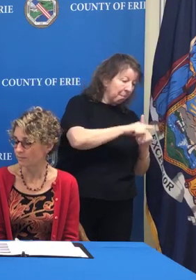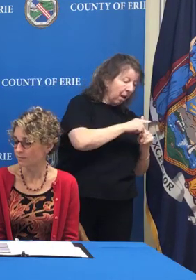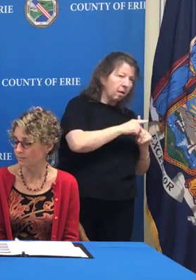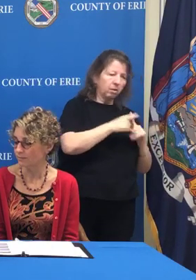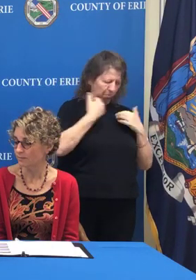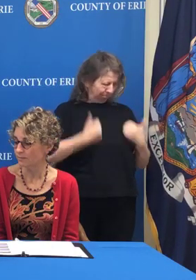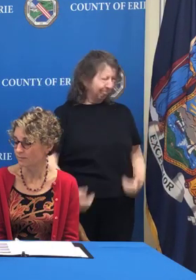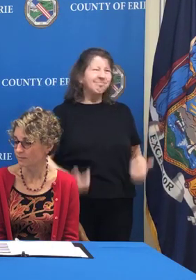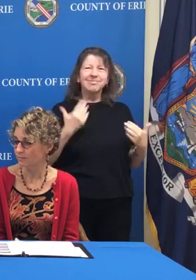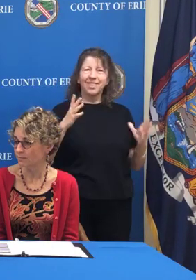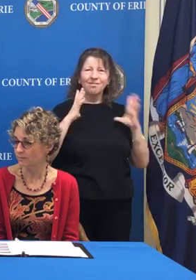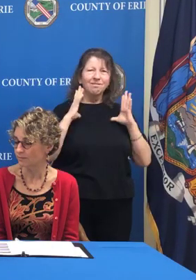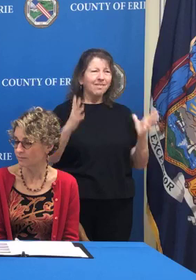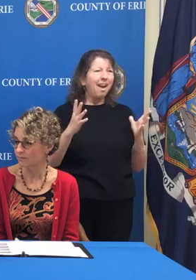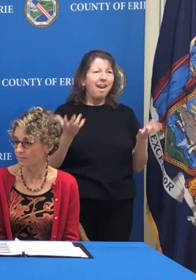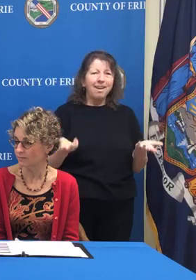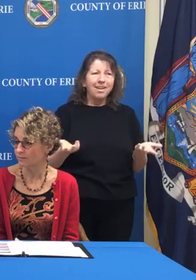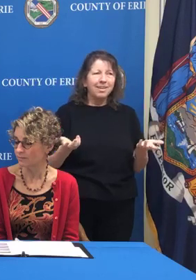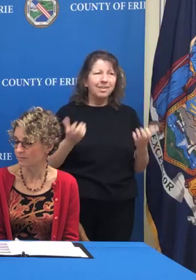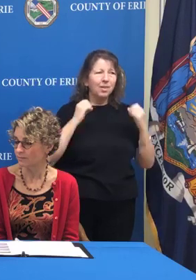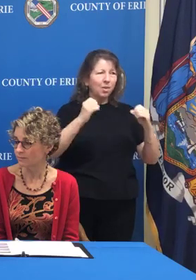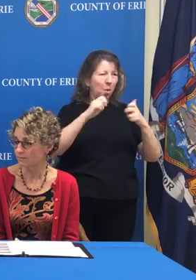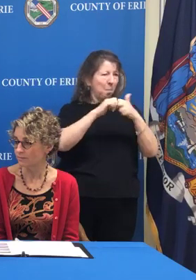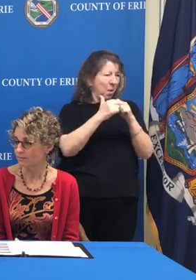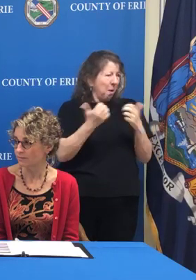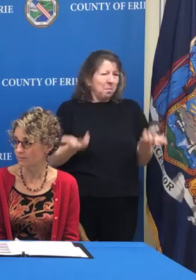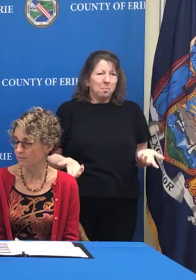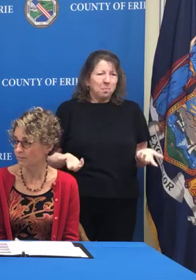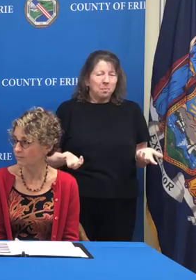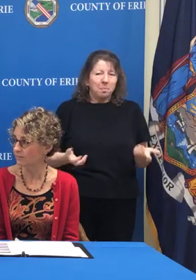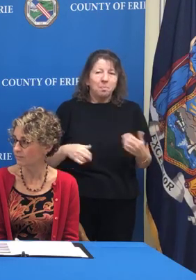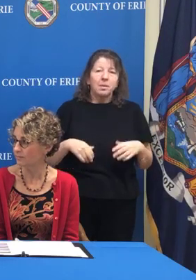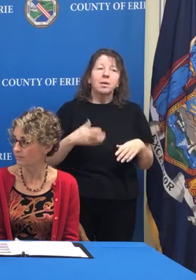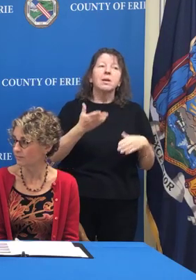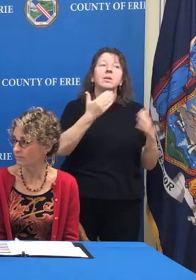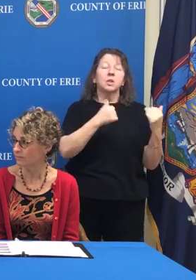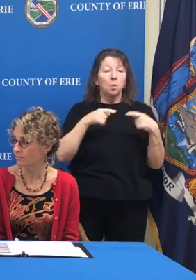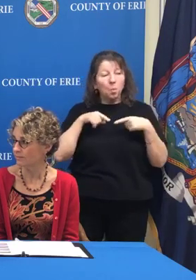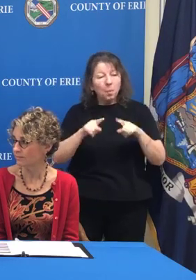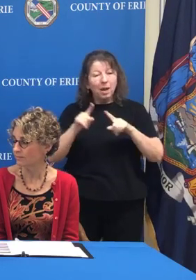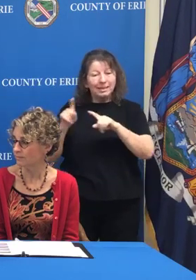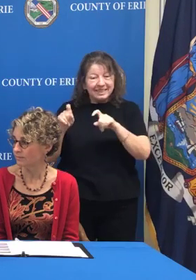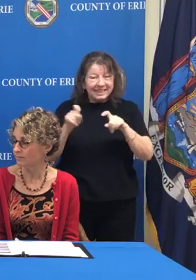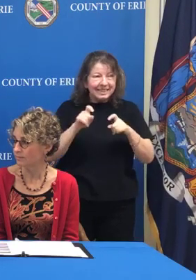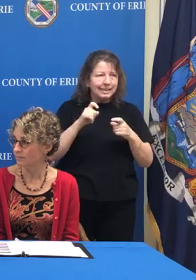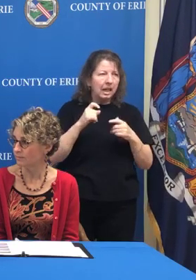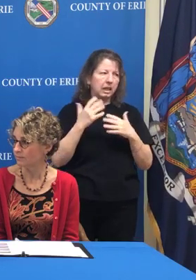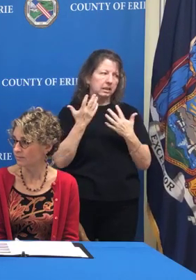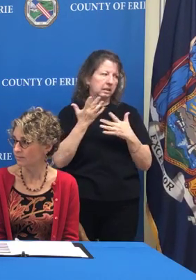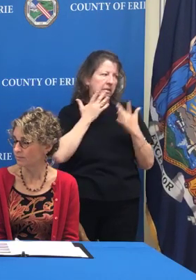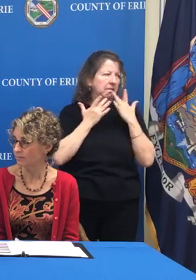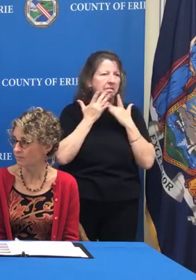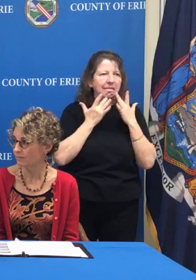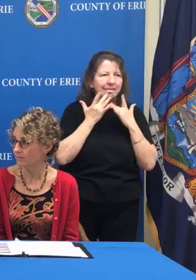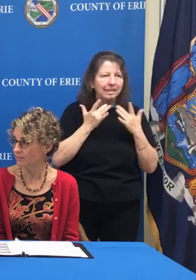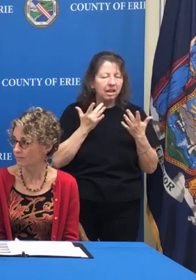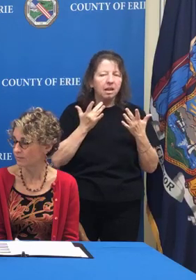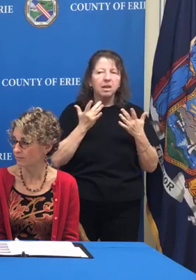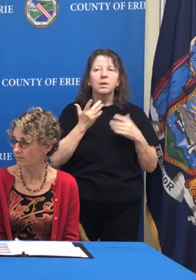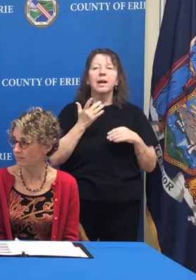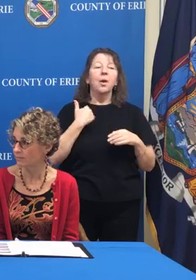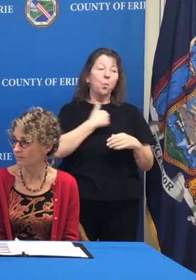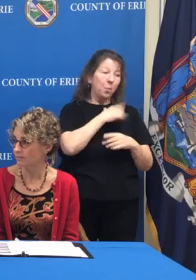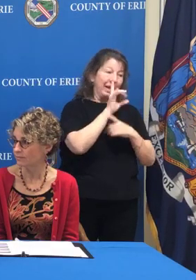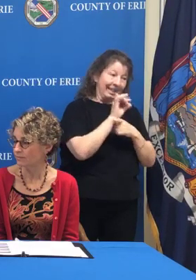So we're just reminding everyone, while we have limited testing capability, we will be able to finish the tests that we